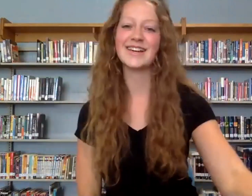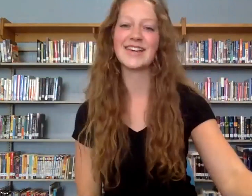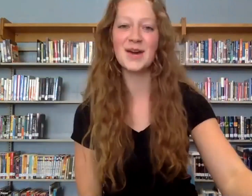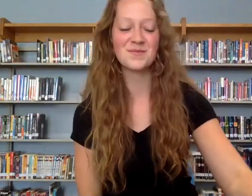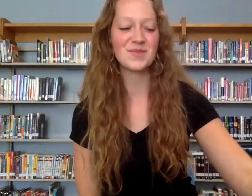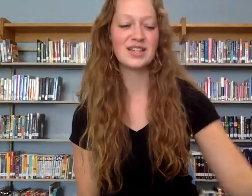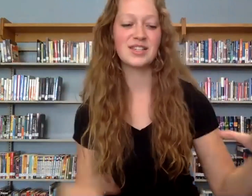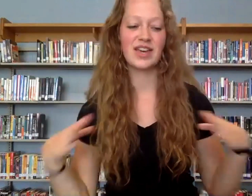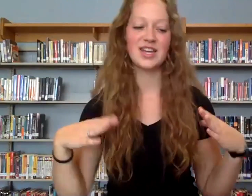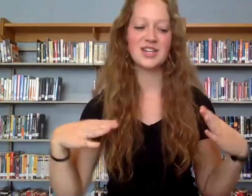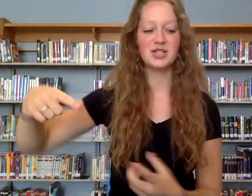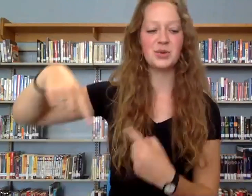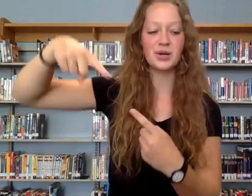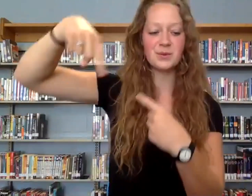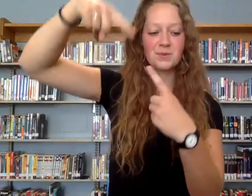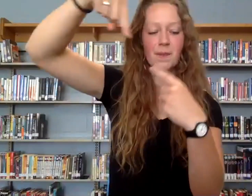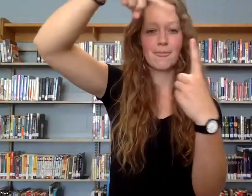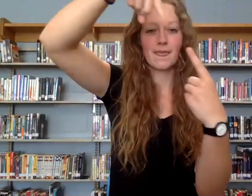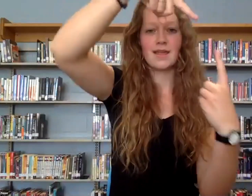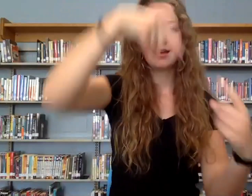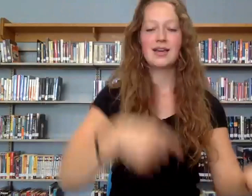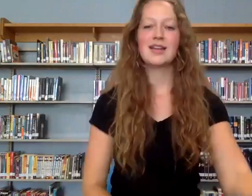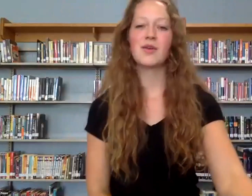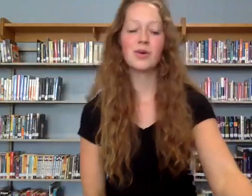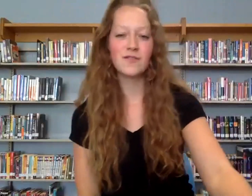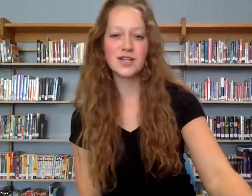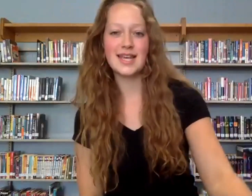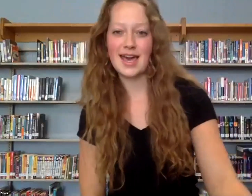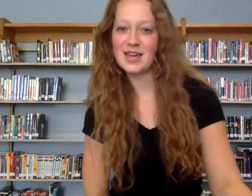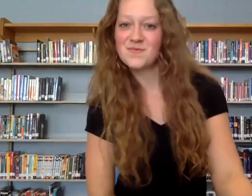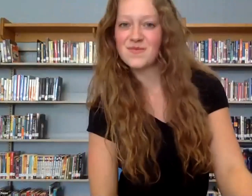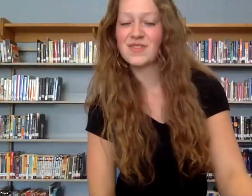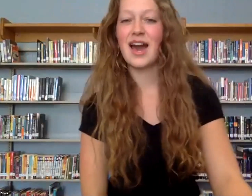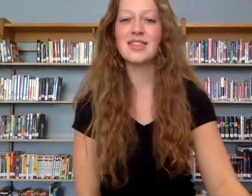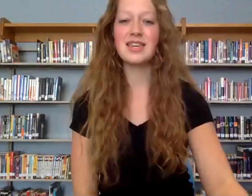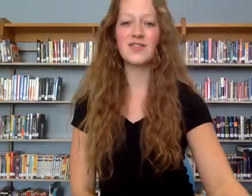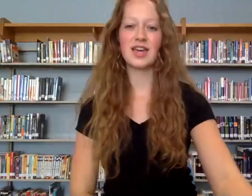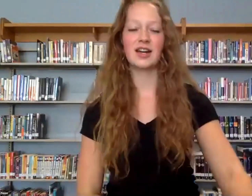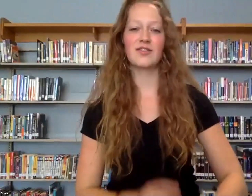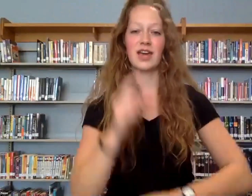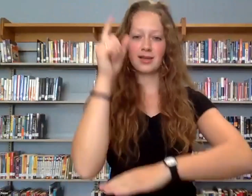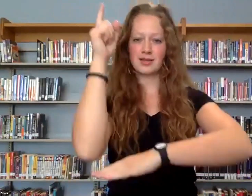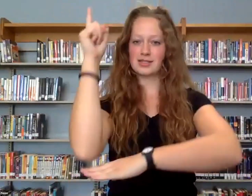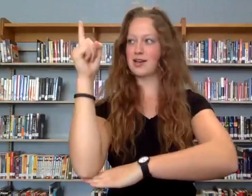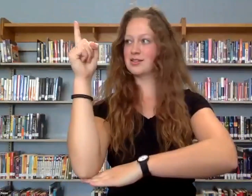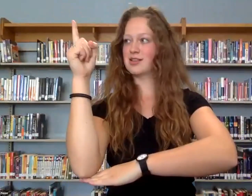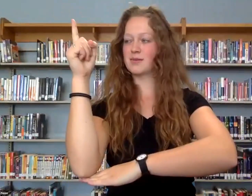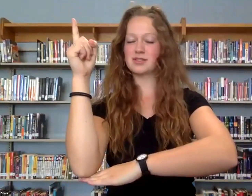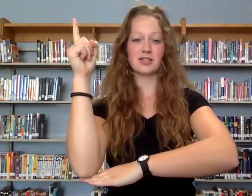Okay? So vacation and tour. Now the word for day, I think of it kind of like the sun starts up